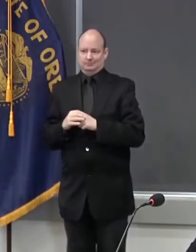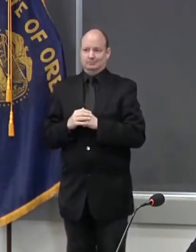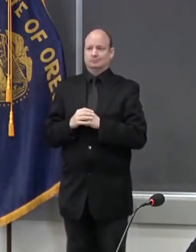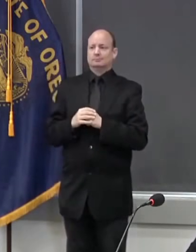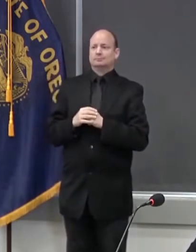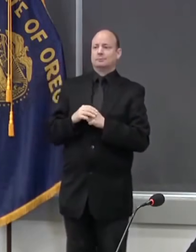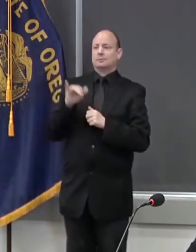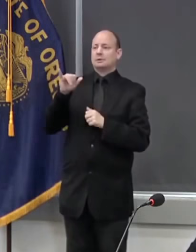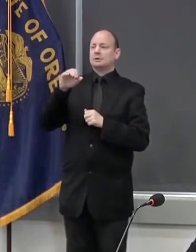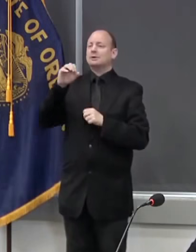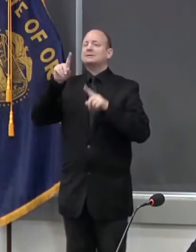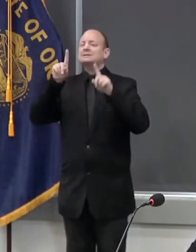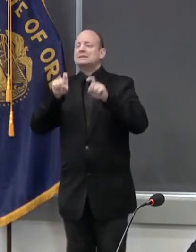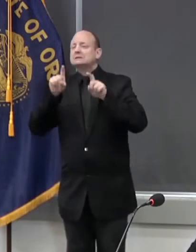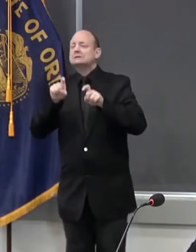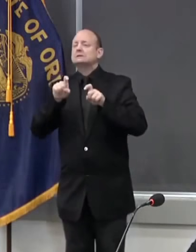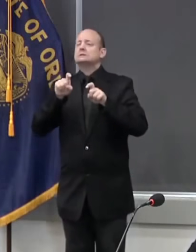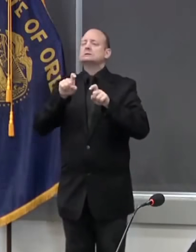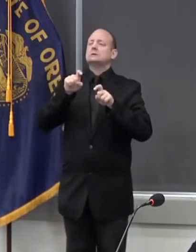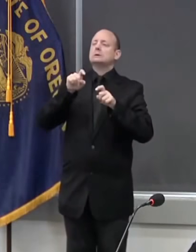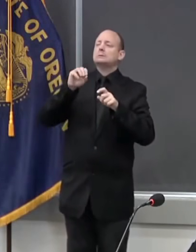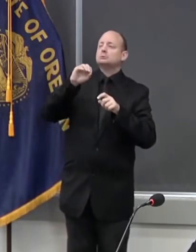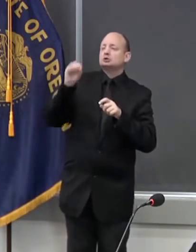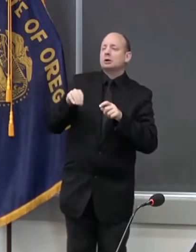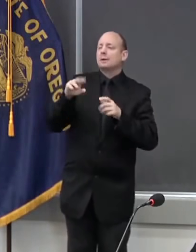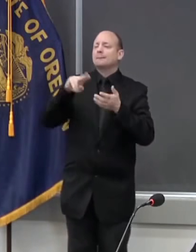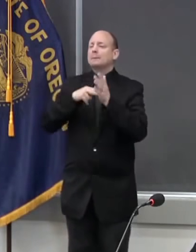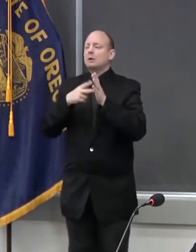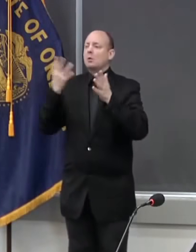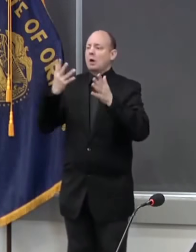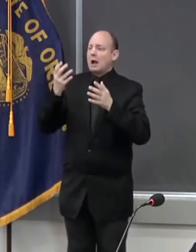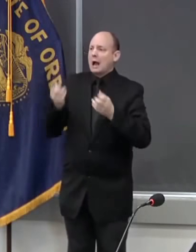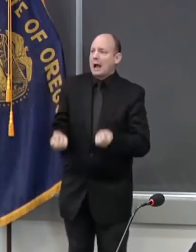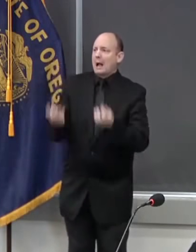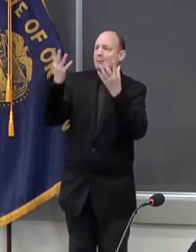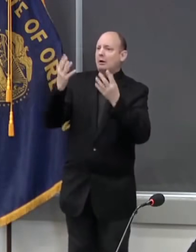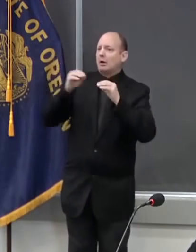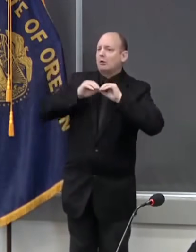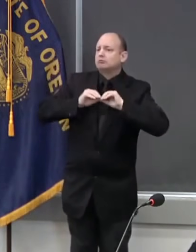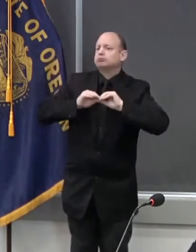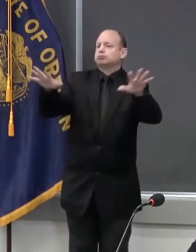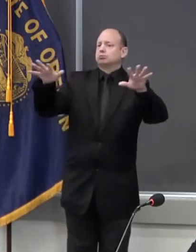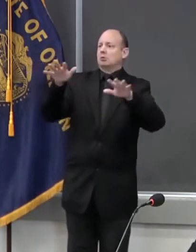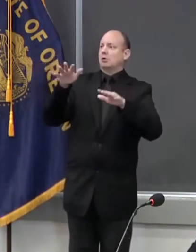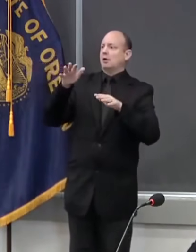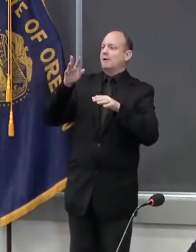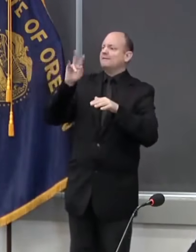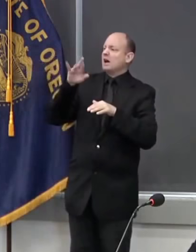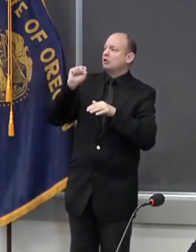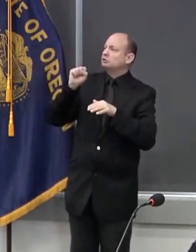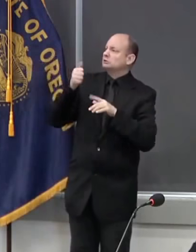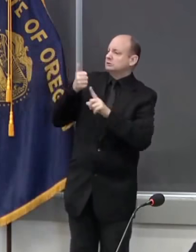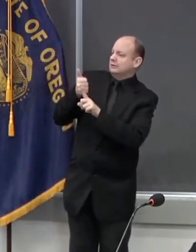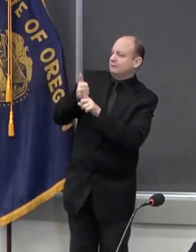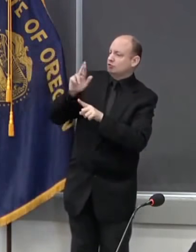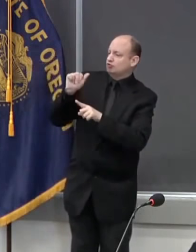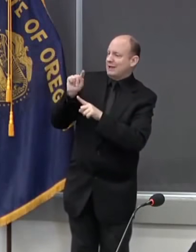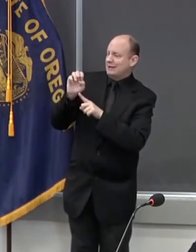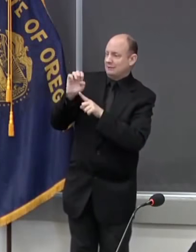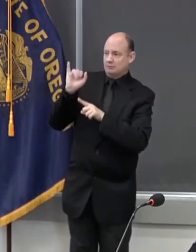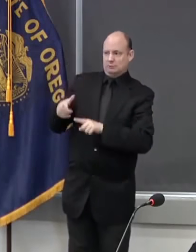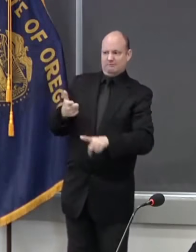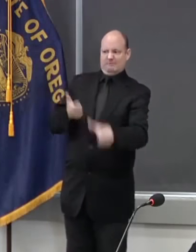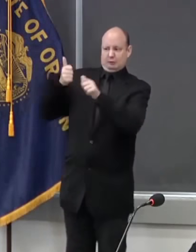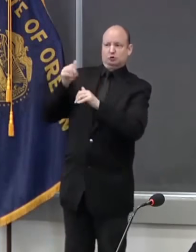positivity is another troubling sign that the virus is spreading at a more rapid rate and that more people will become infected in the coming